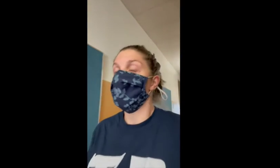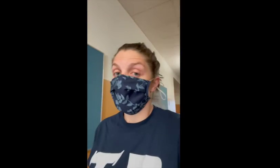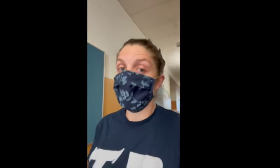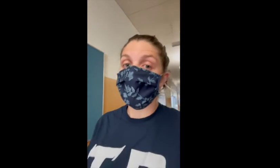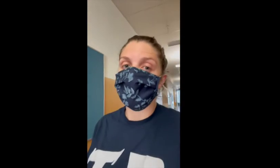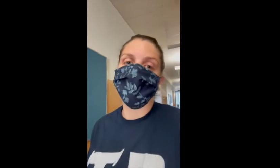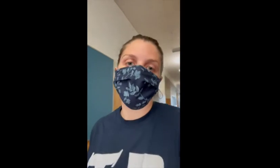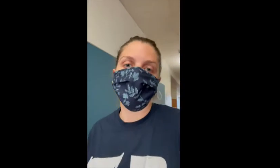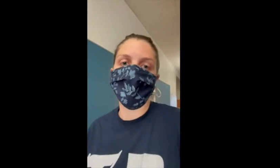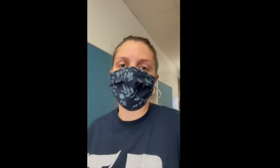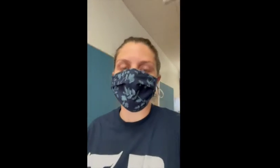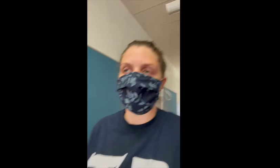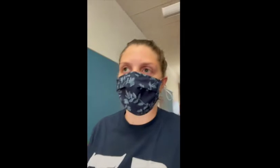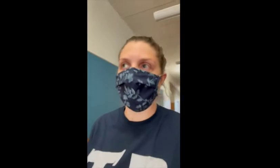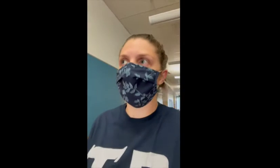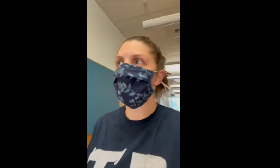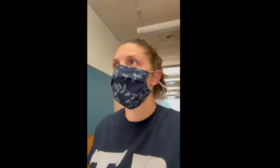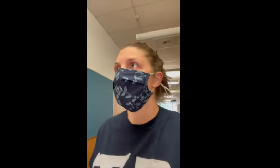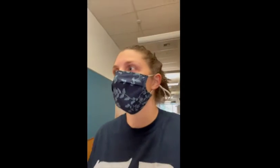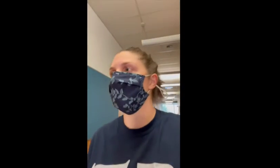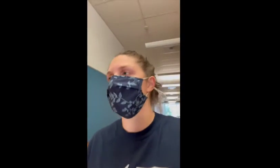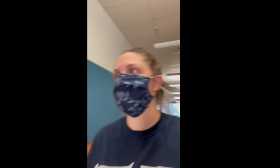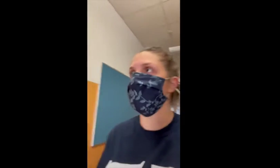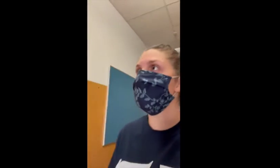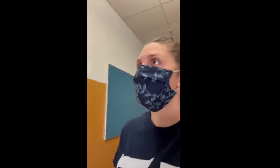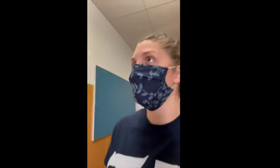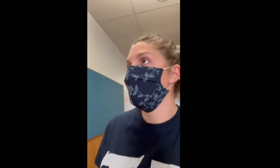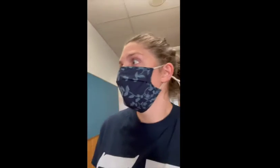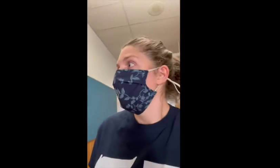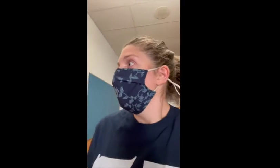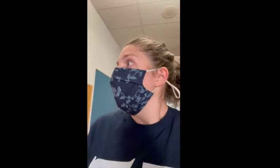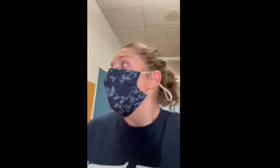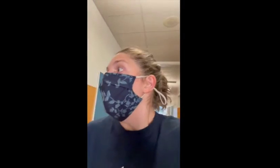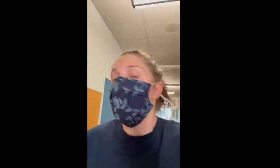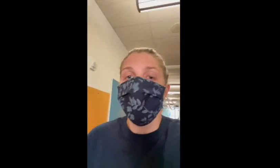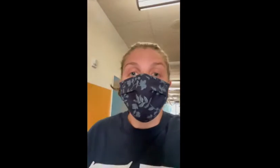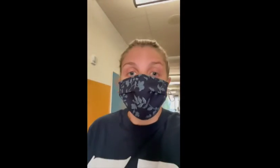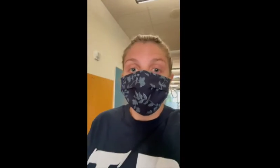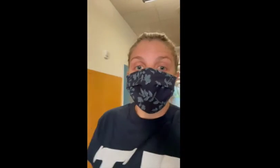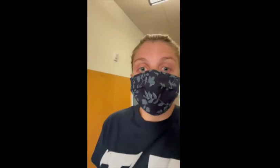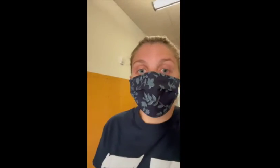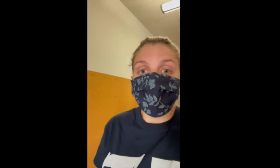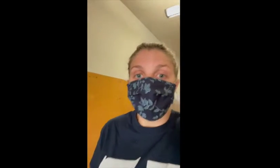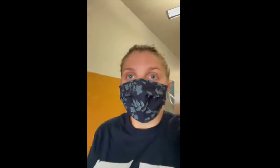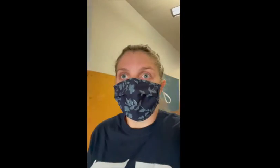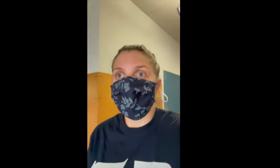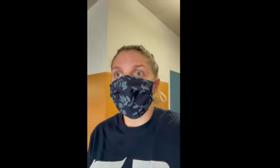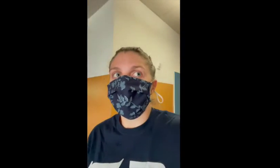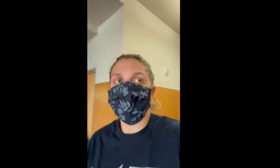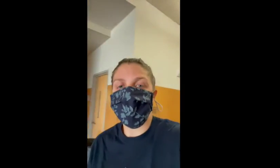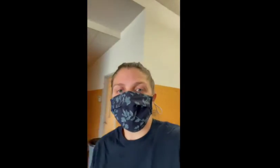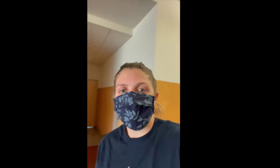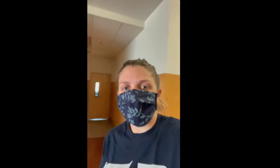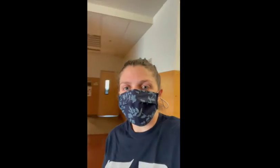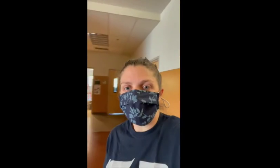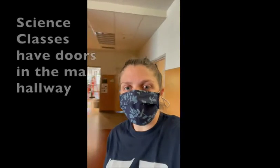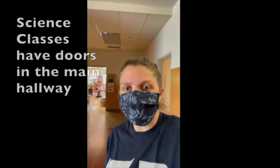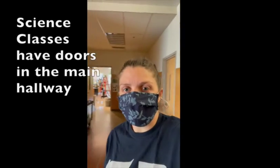pretty easy. You just have to find a staff member who will be your advisor. One thing I do want to point out, if you're looking for your schedule later,